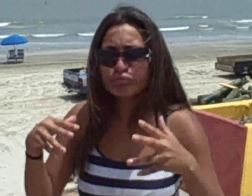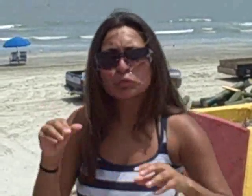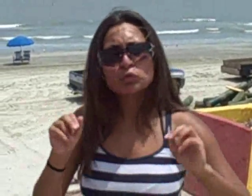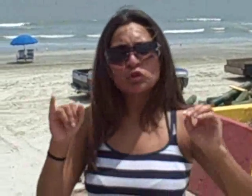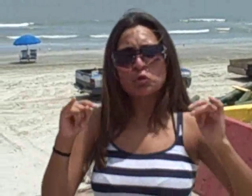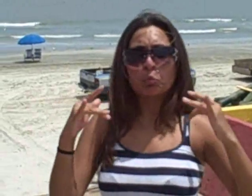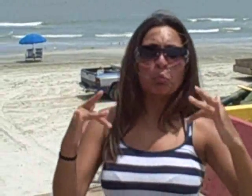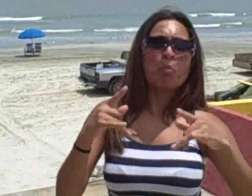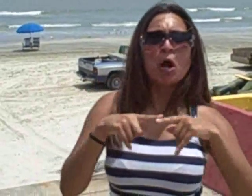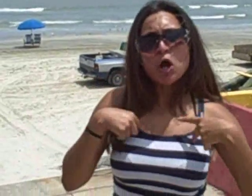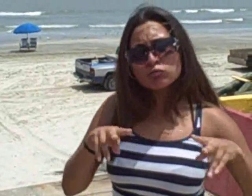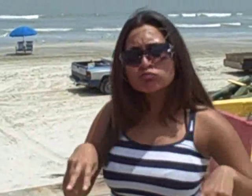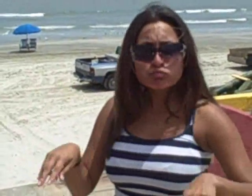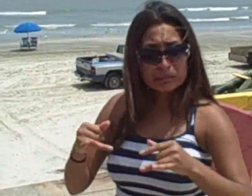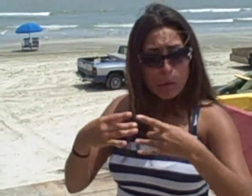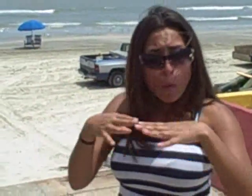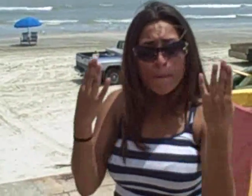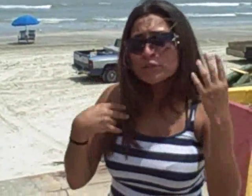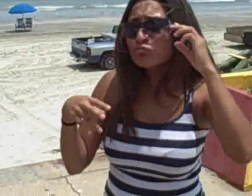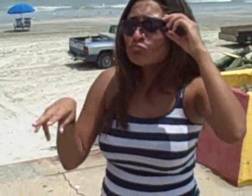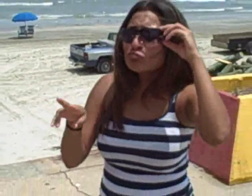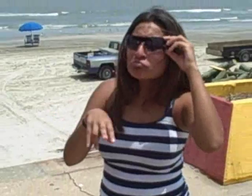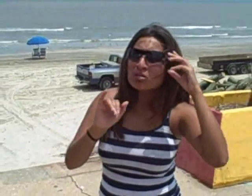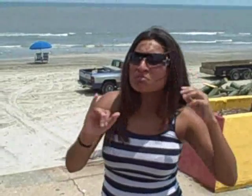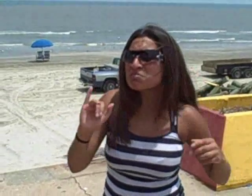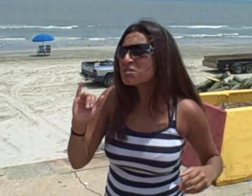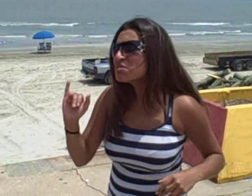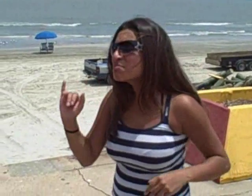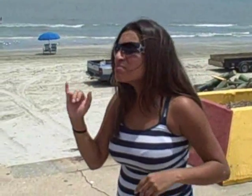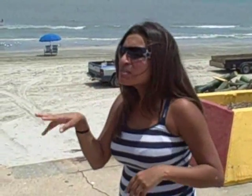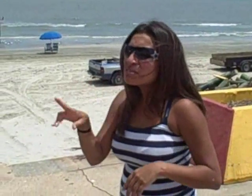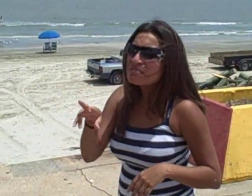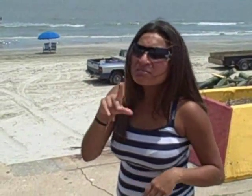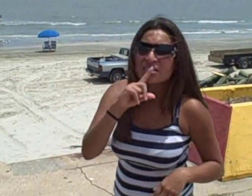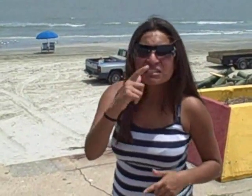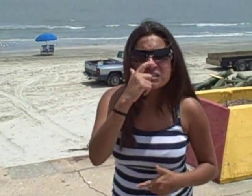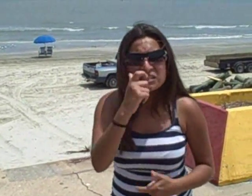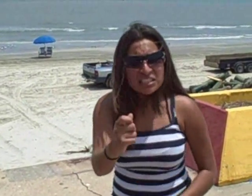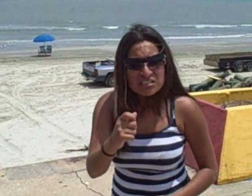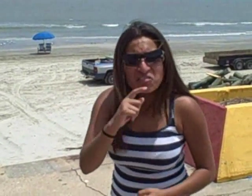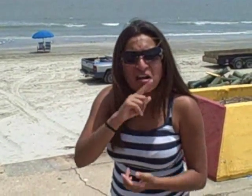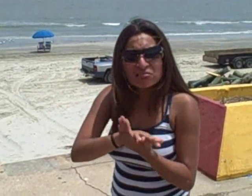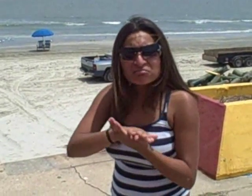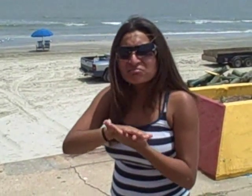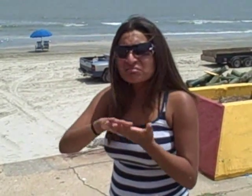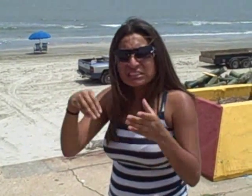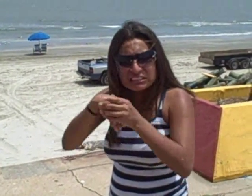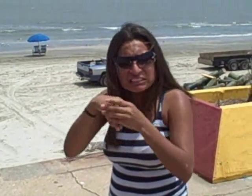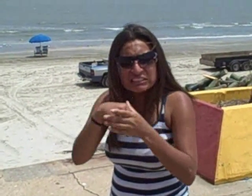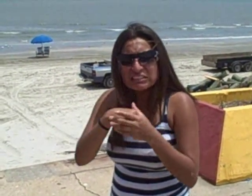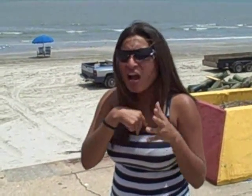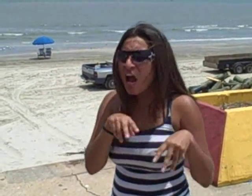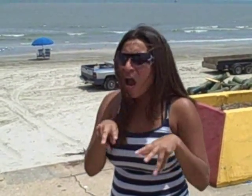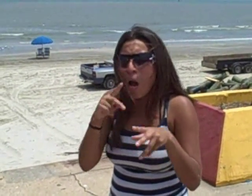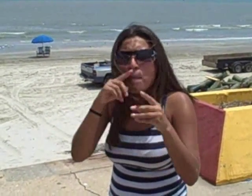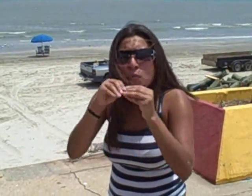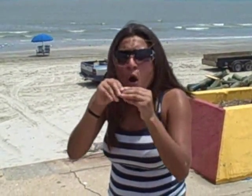And as the hours go flashing by I'm winding down the windows